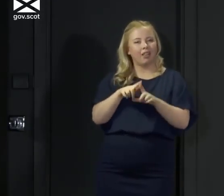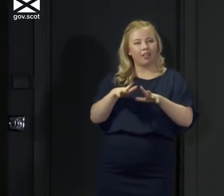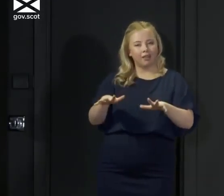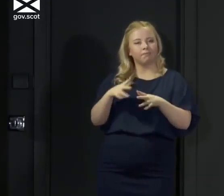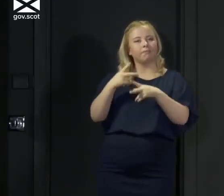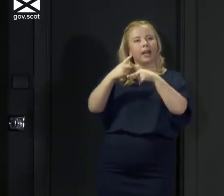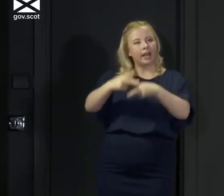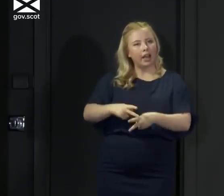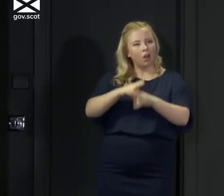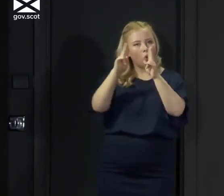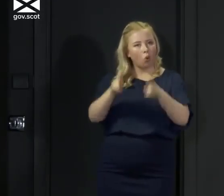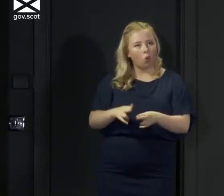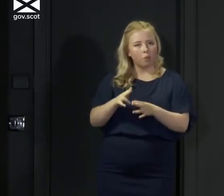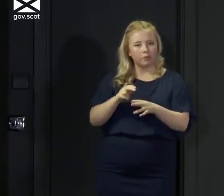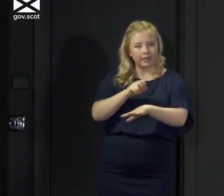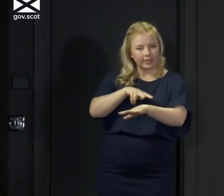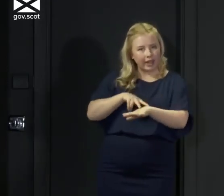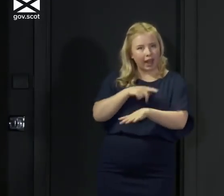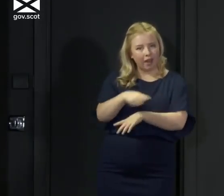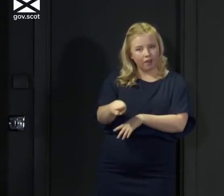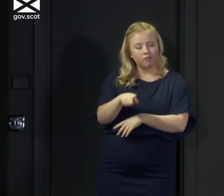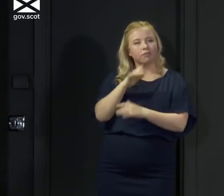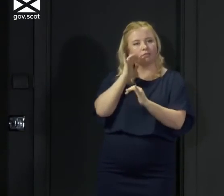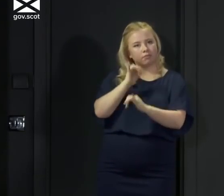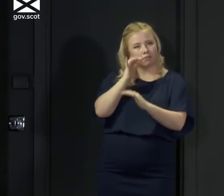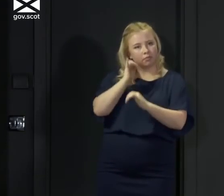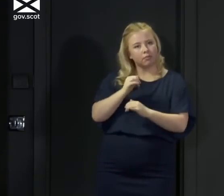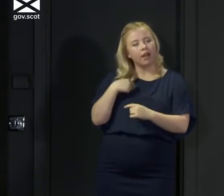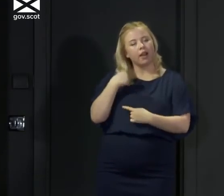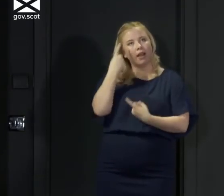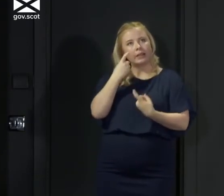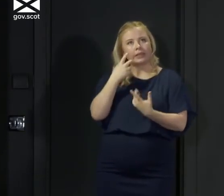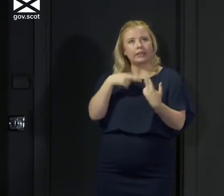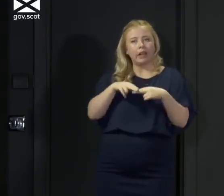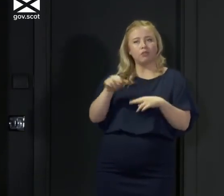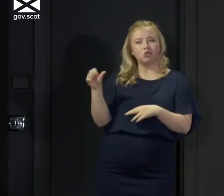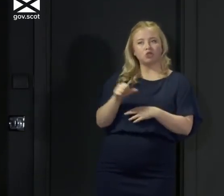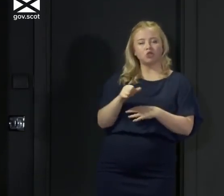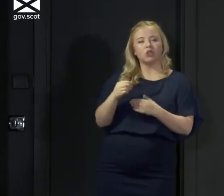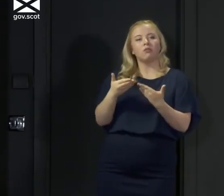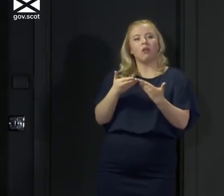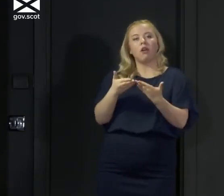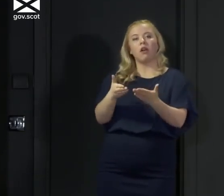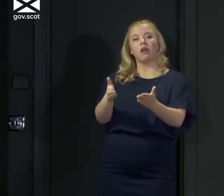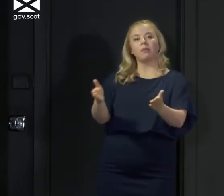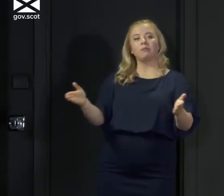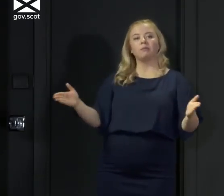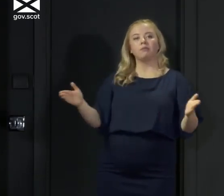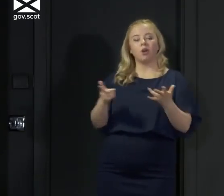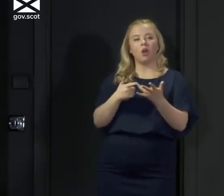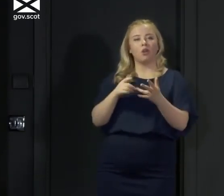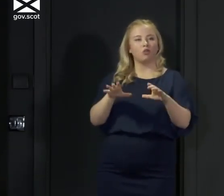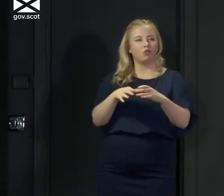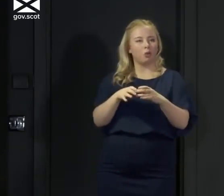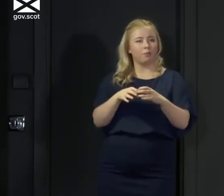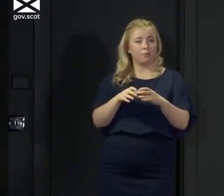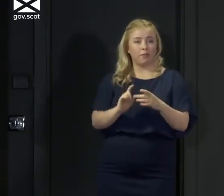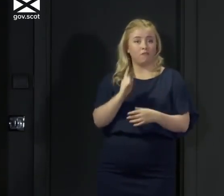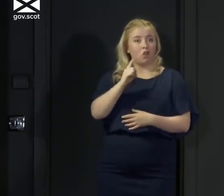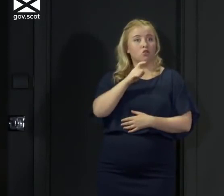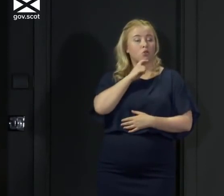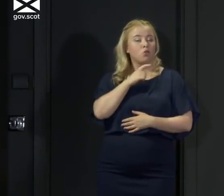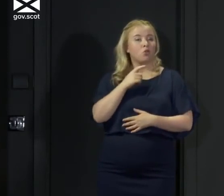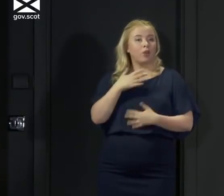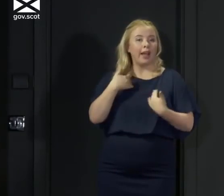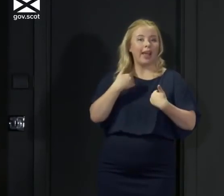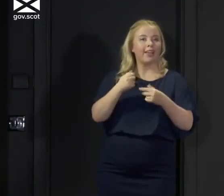ongoing routine testing. We're considering whether we should extend that into other groups. That the other group that would immediately come to mind, obviously, is